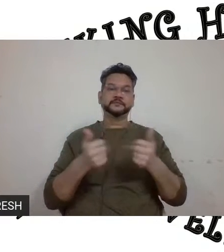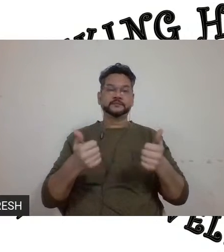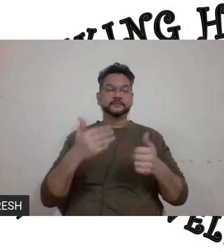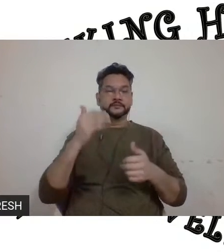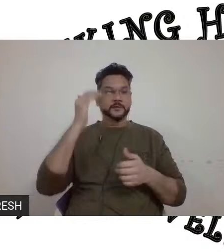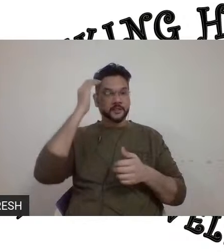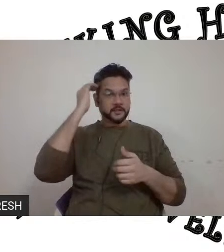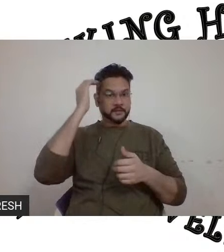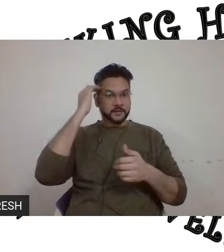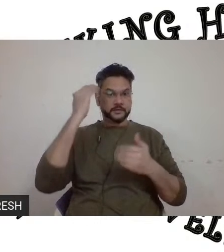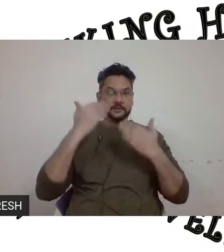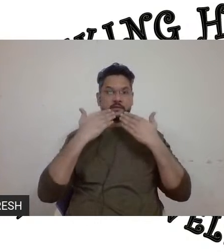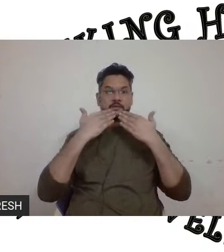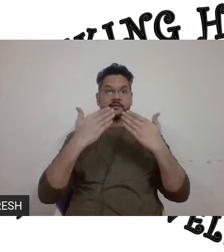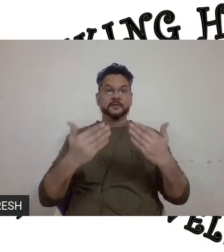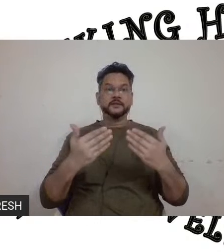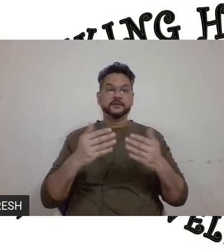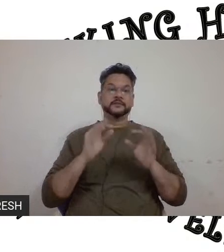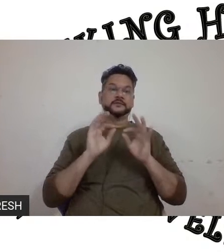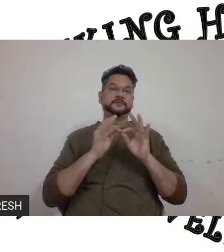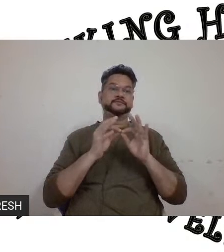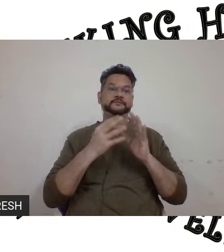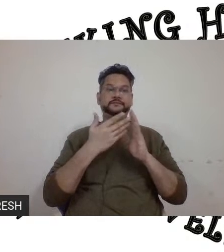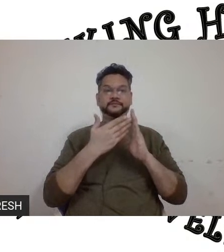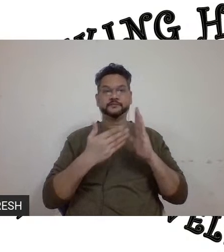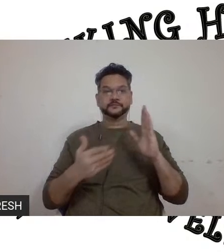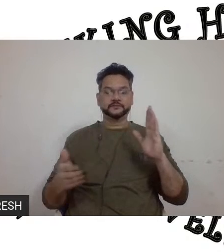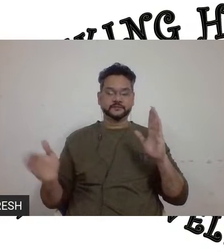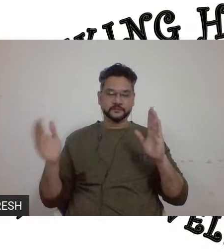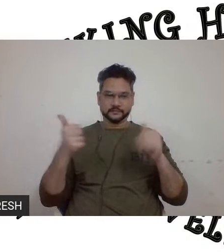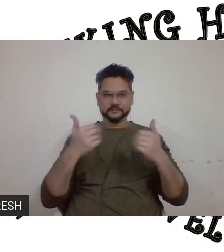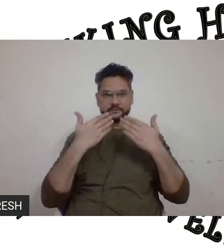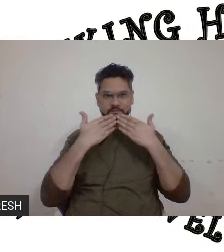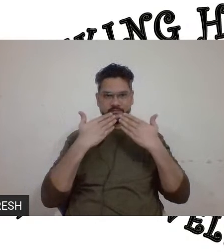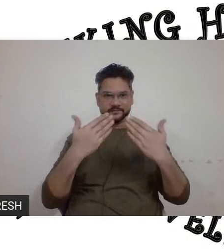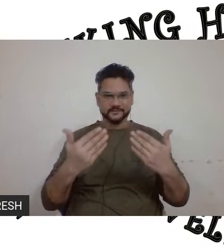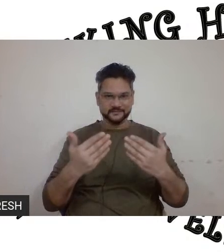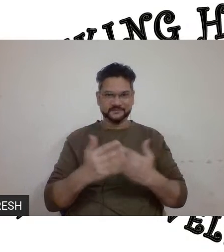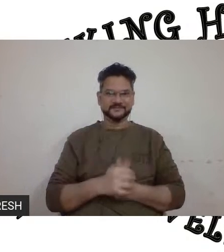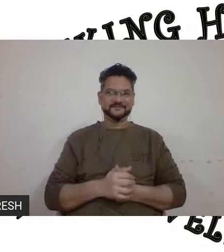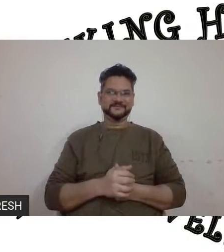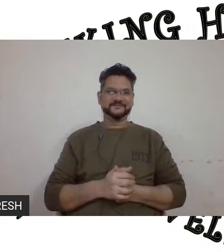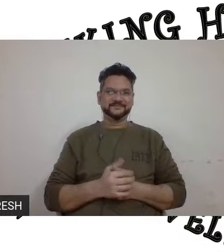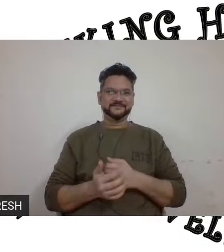for interpreting this very well. Thank you so much.